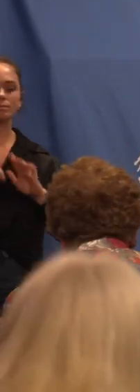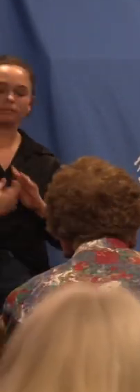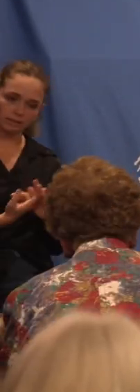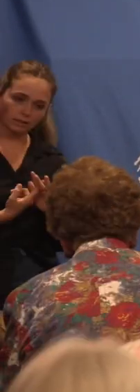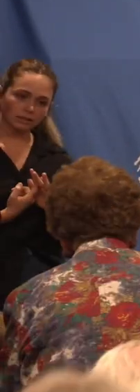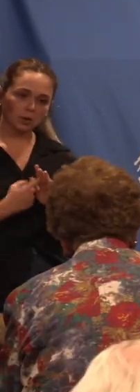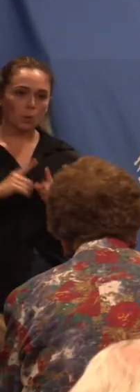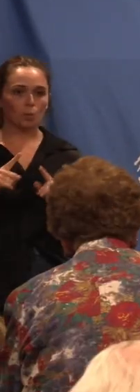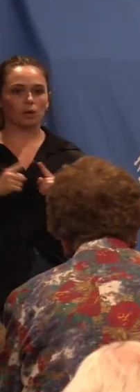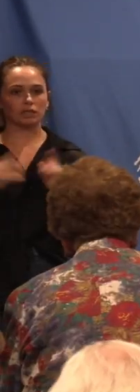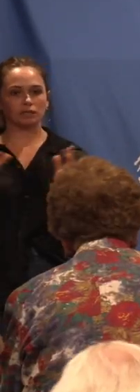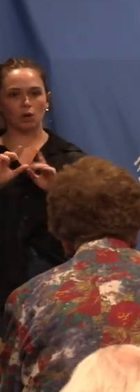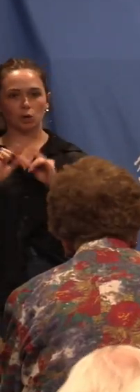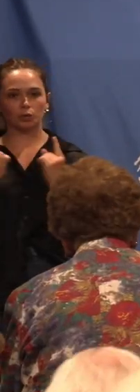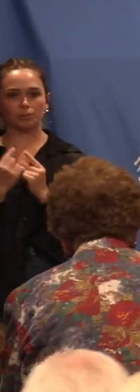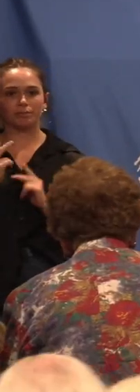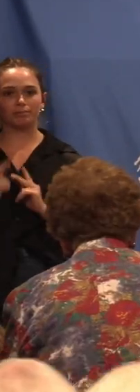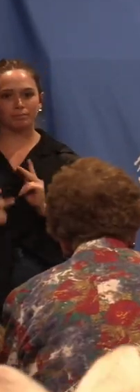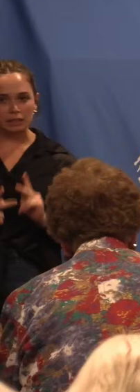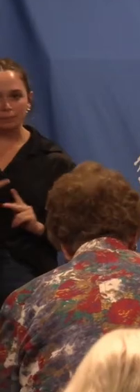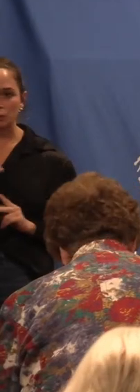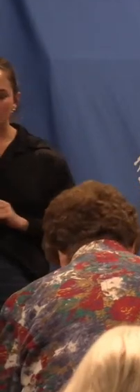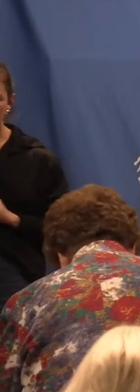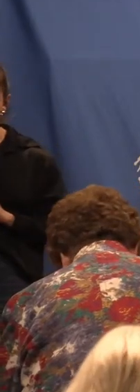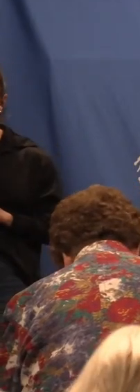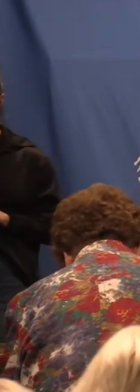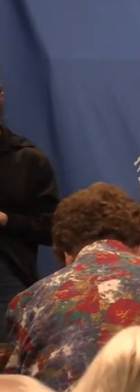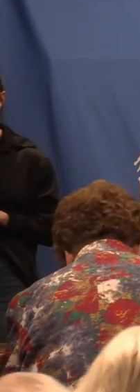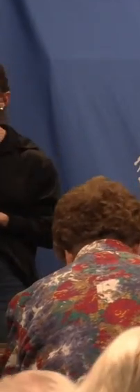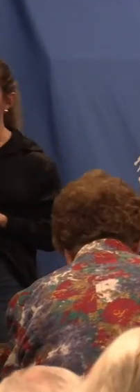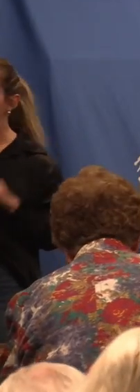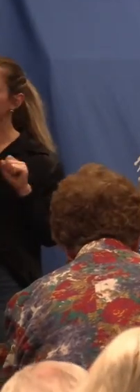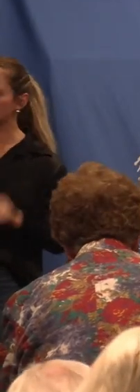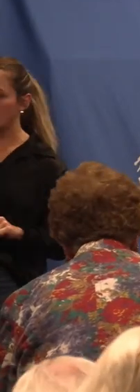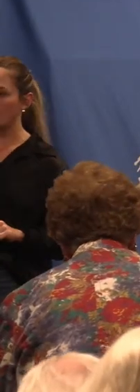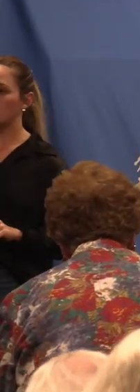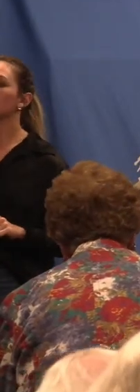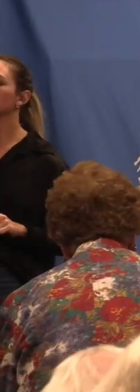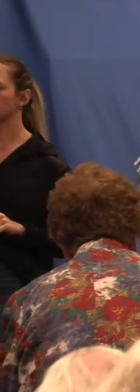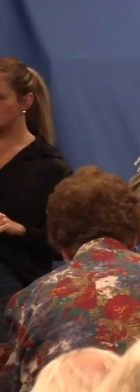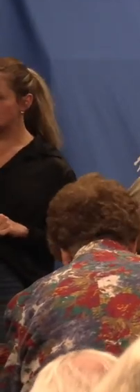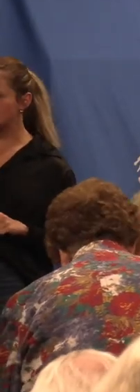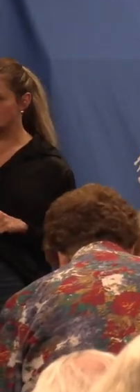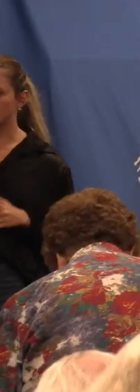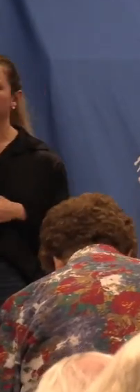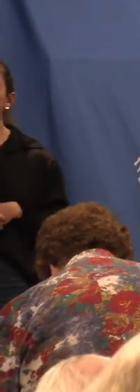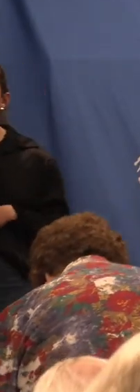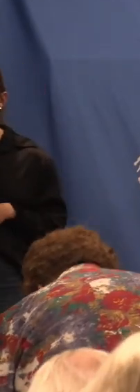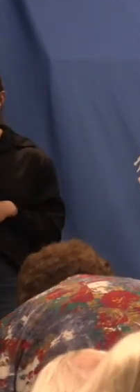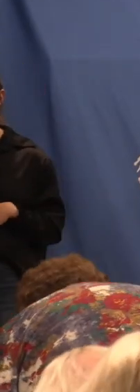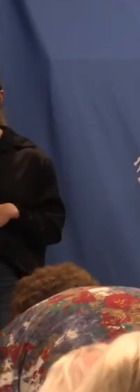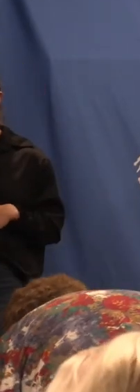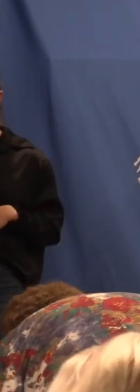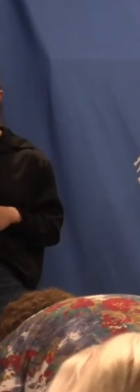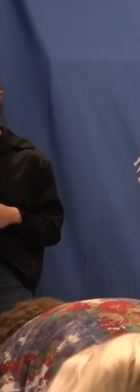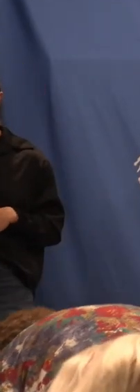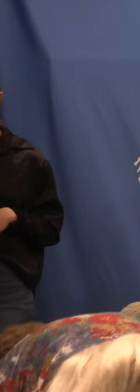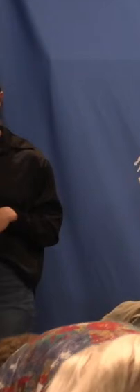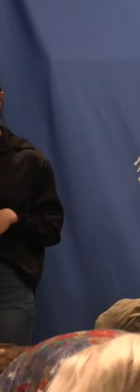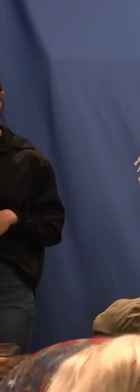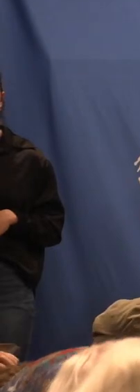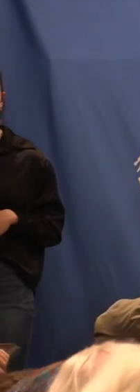When a small group of people said, "Yes, we can, and yes, we should, and yes, we will."